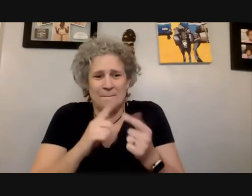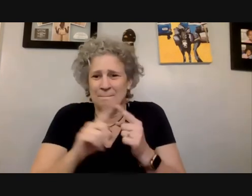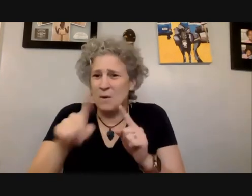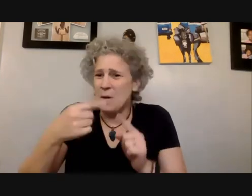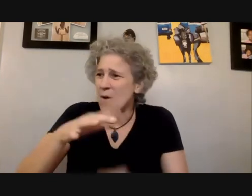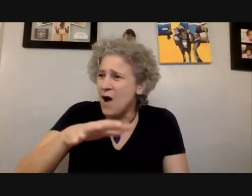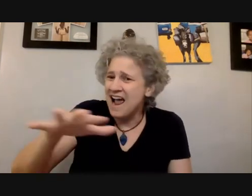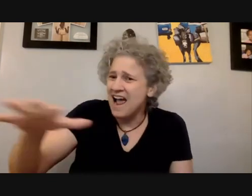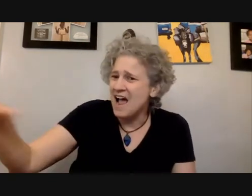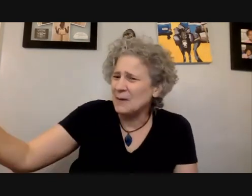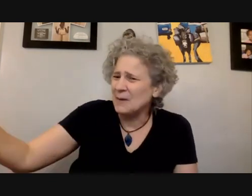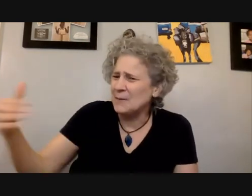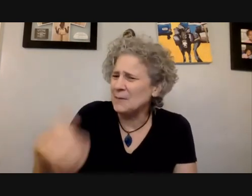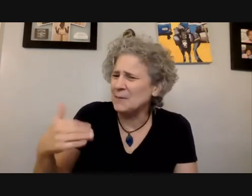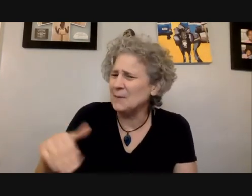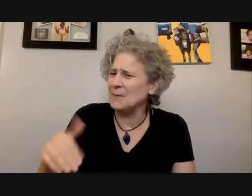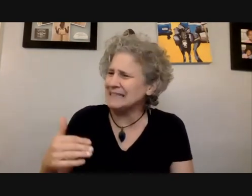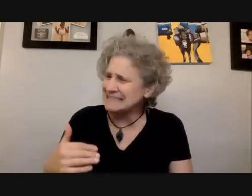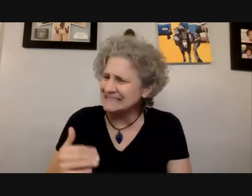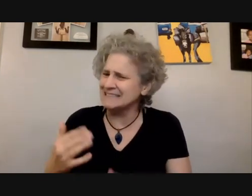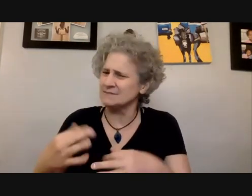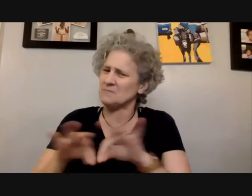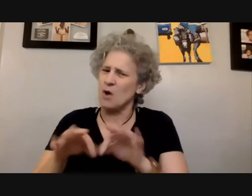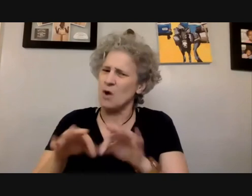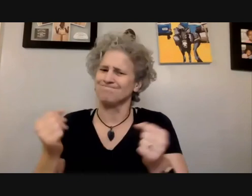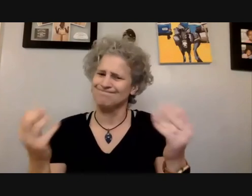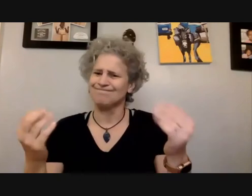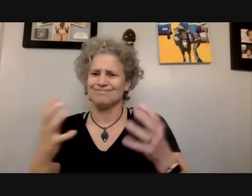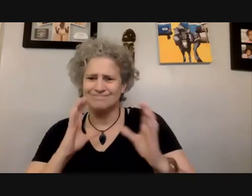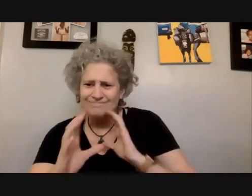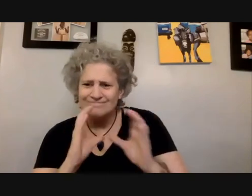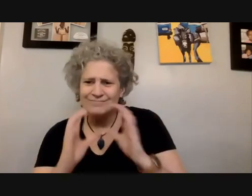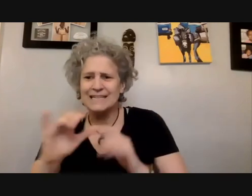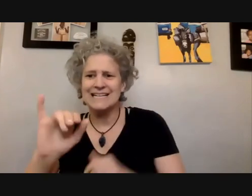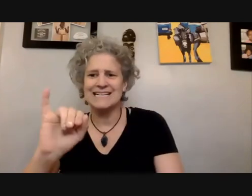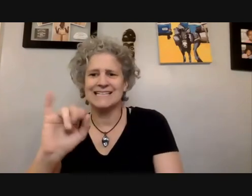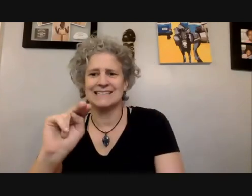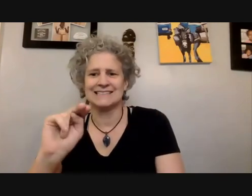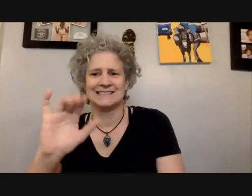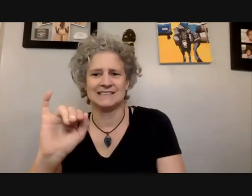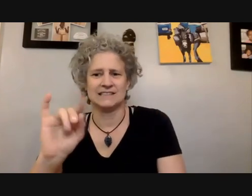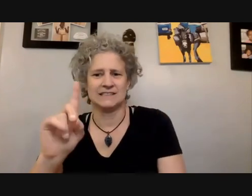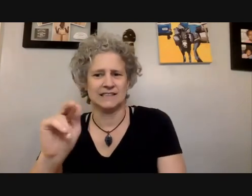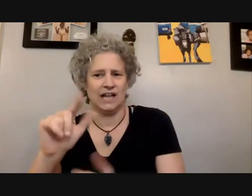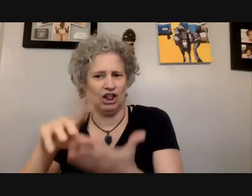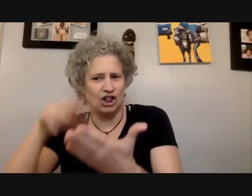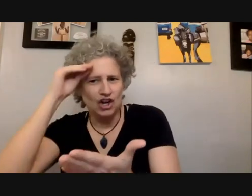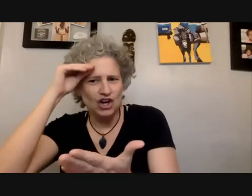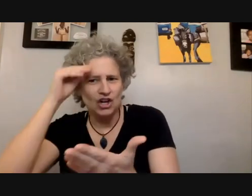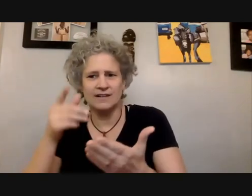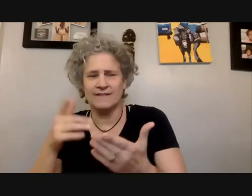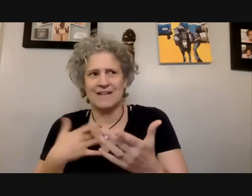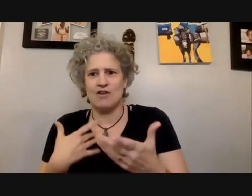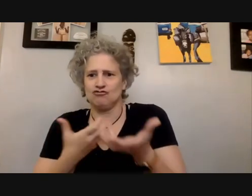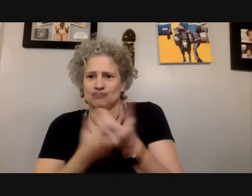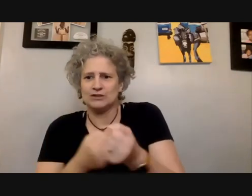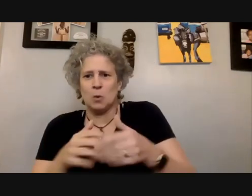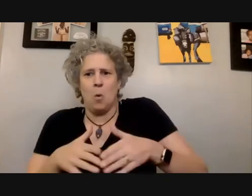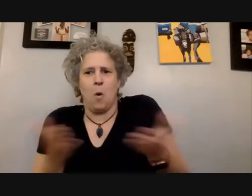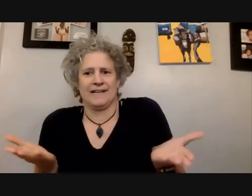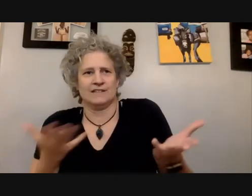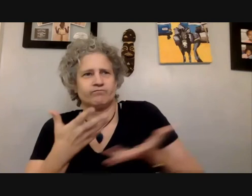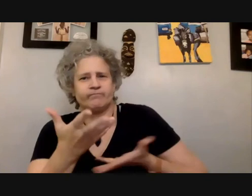parents. Of that 93%, only 20 to 25% of those hearing parents actually communicate using sign language with